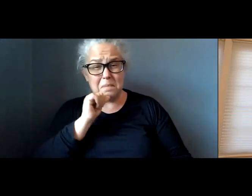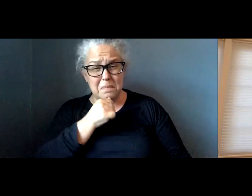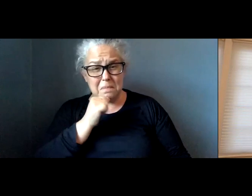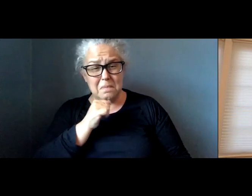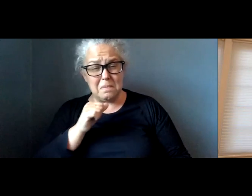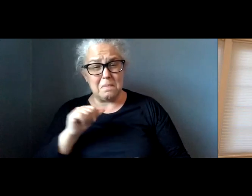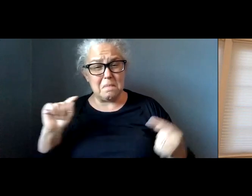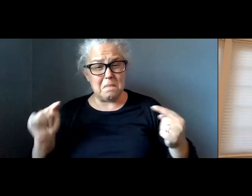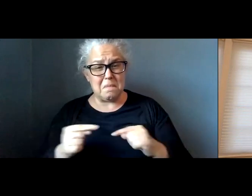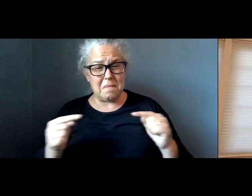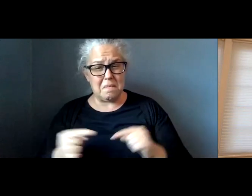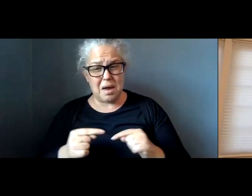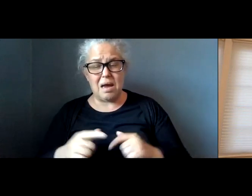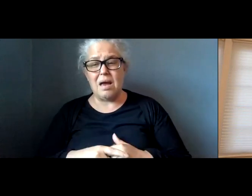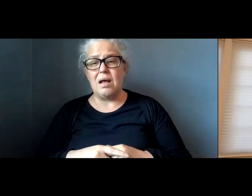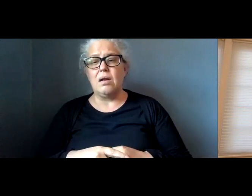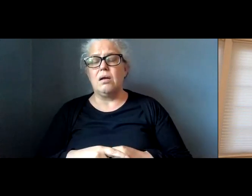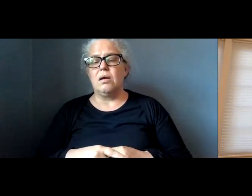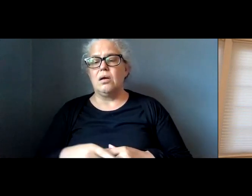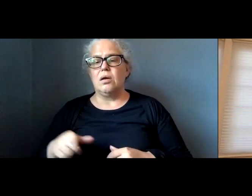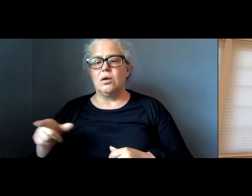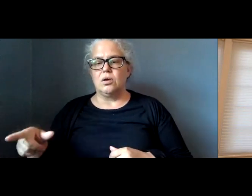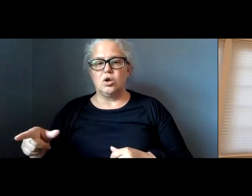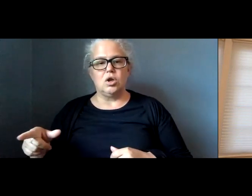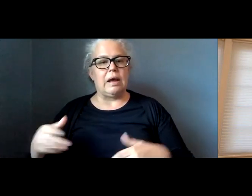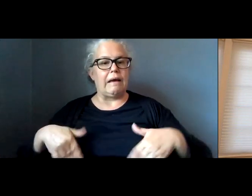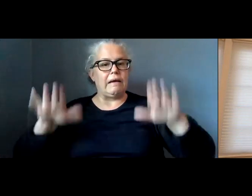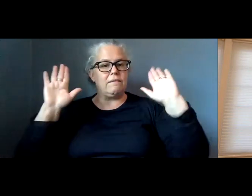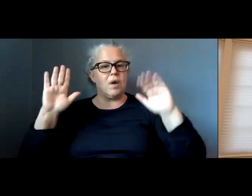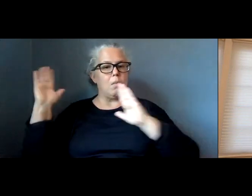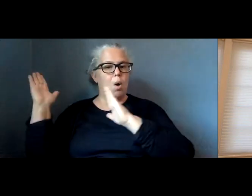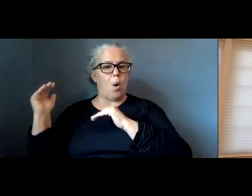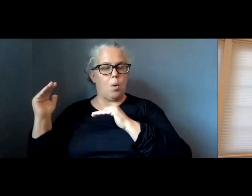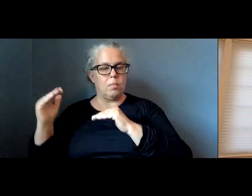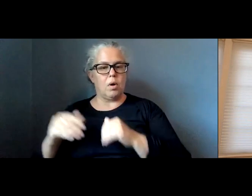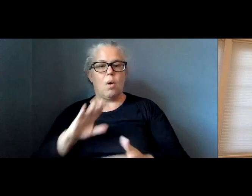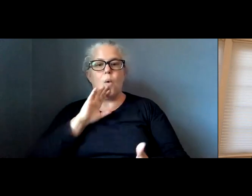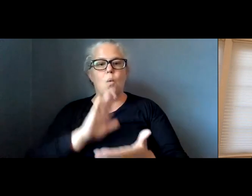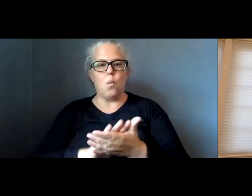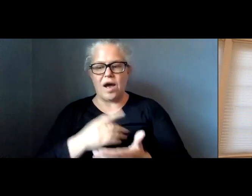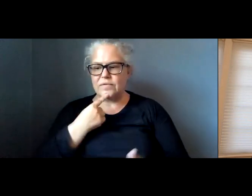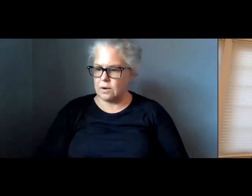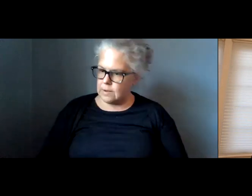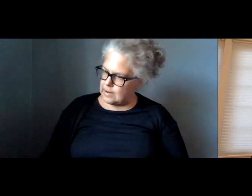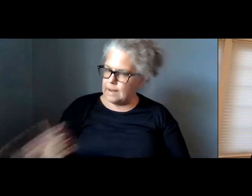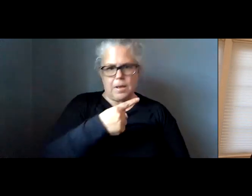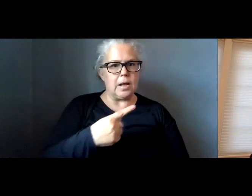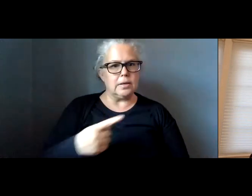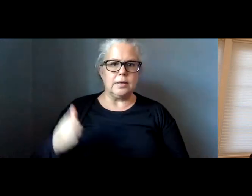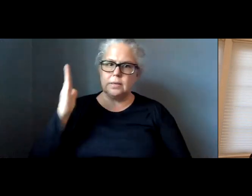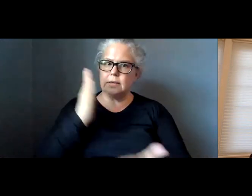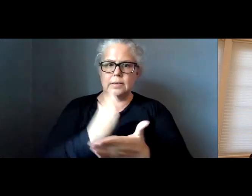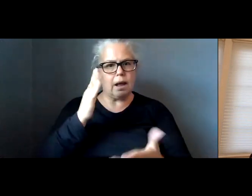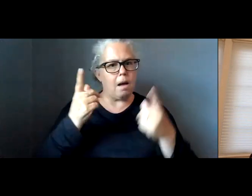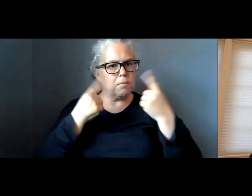maliciousness of our circumstances, she was abandoning hope. Barbara quickly ordered her to stand up, stop crying, and move